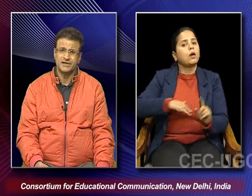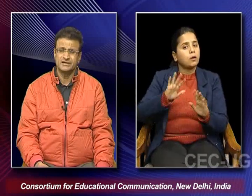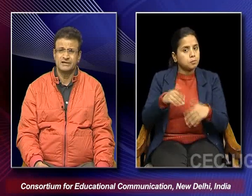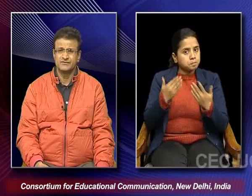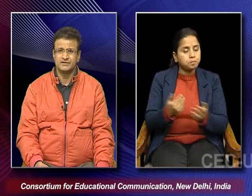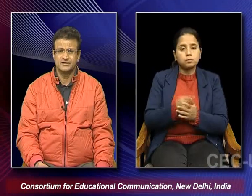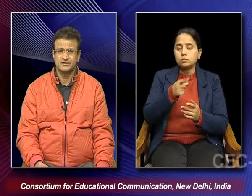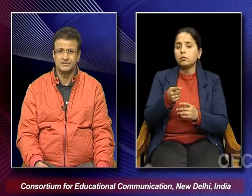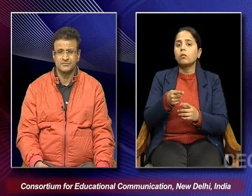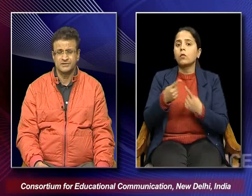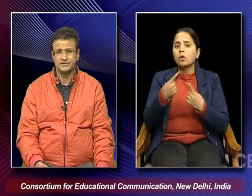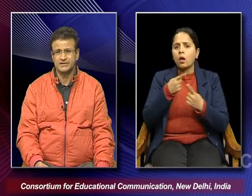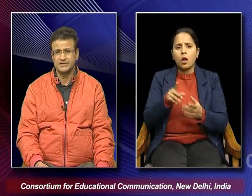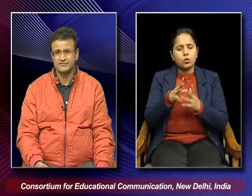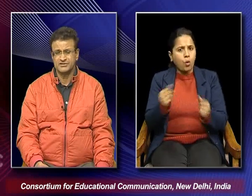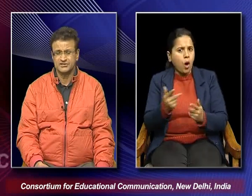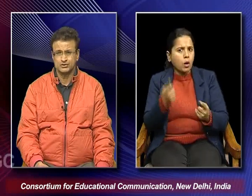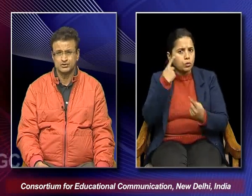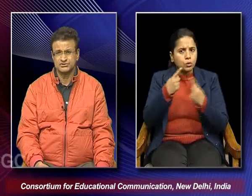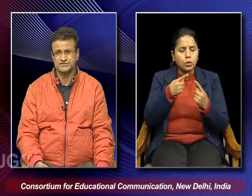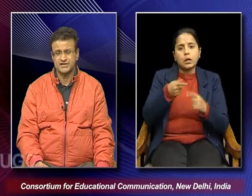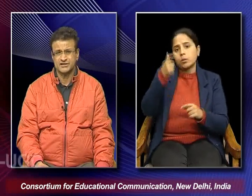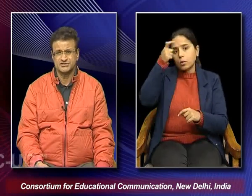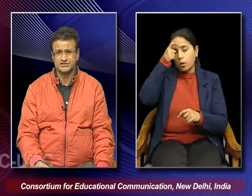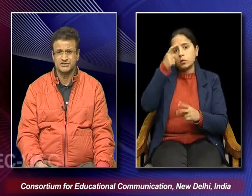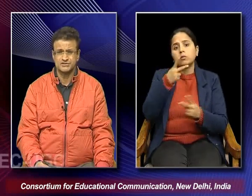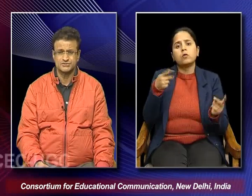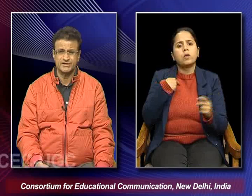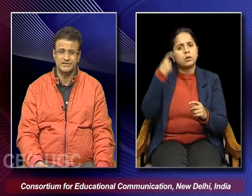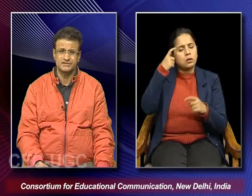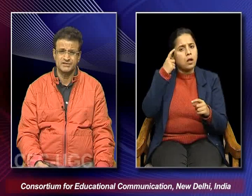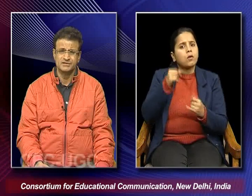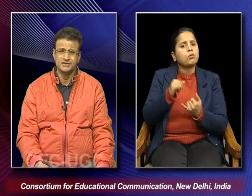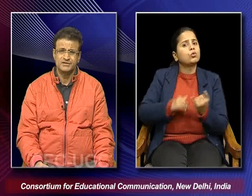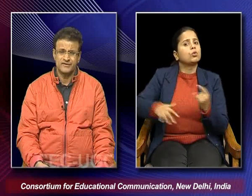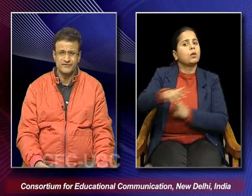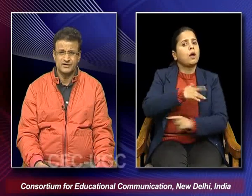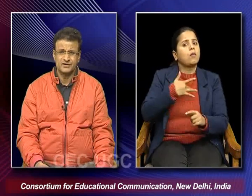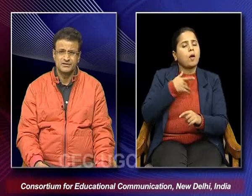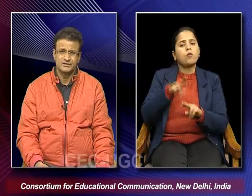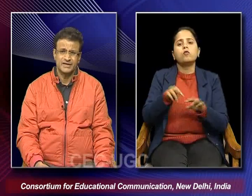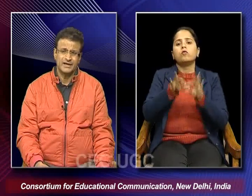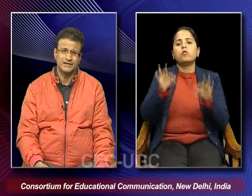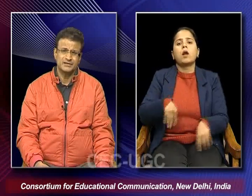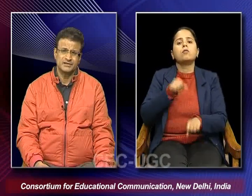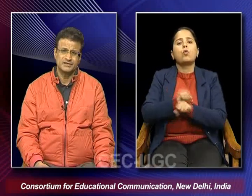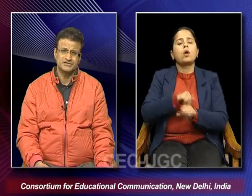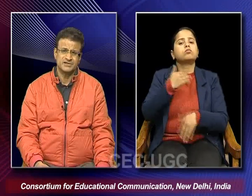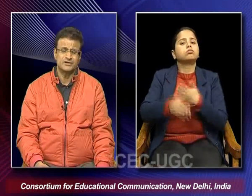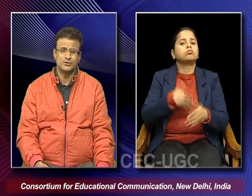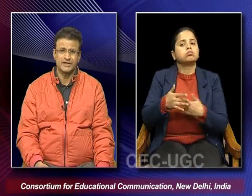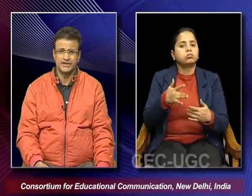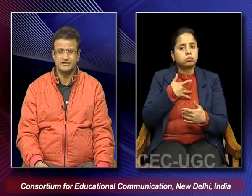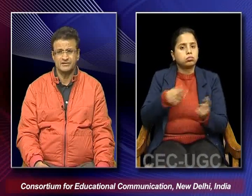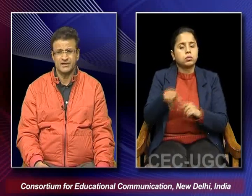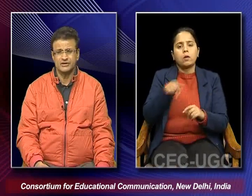They are dealing with the issues which are concerning the society in the framework that he is trying